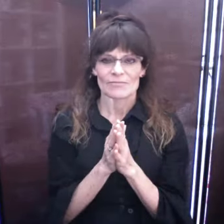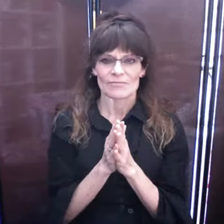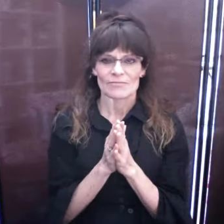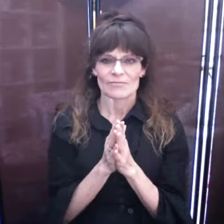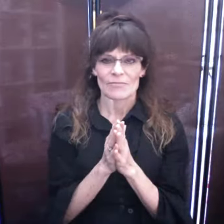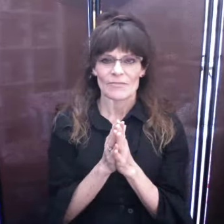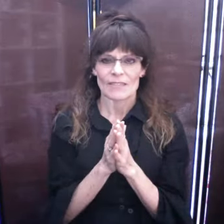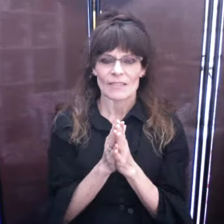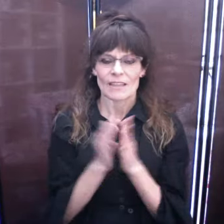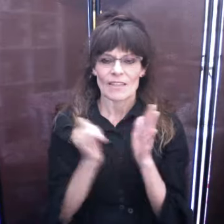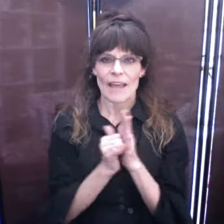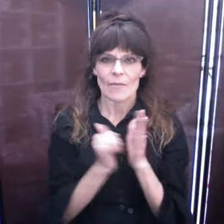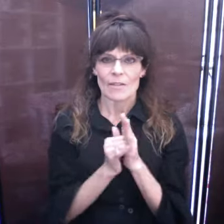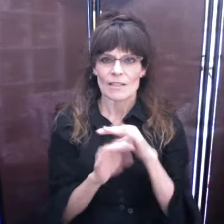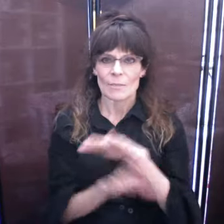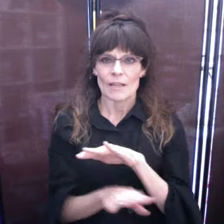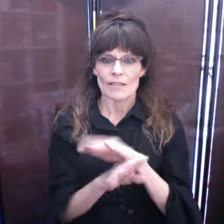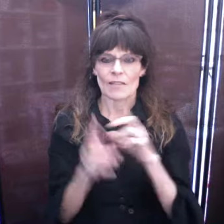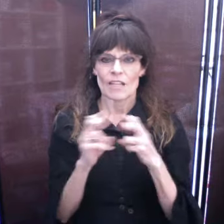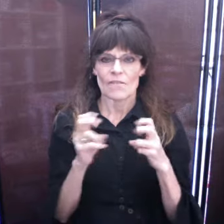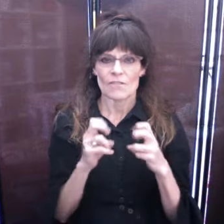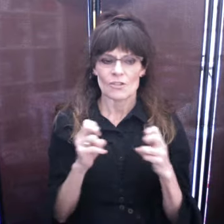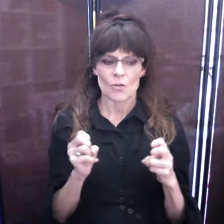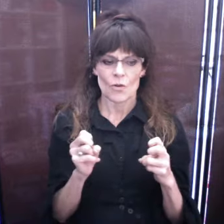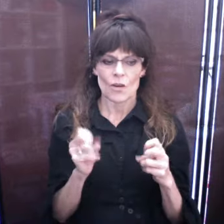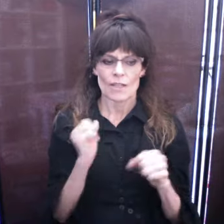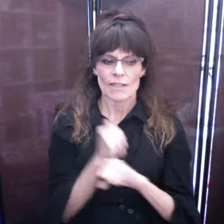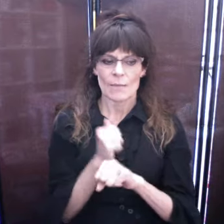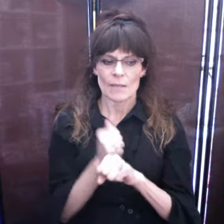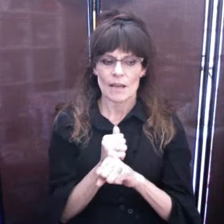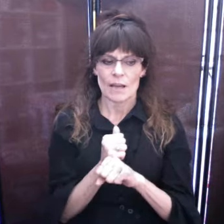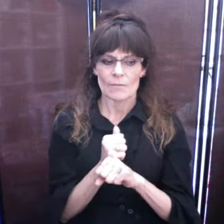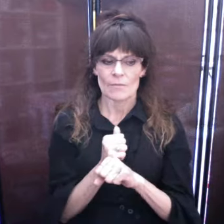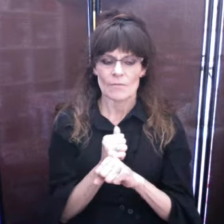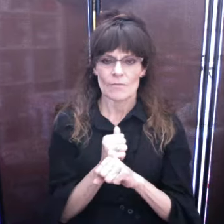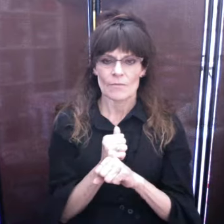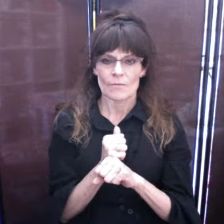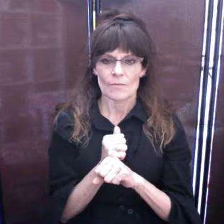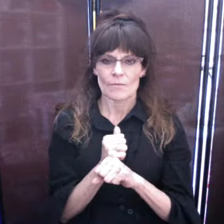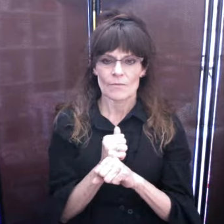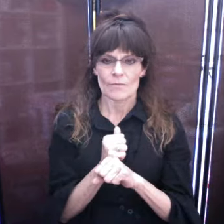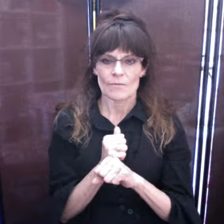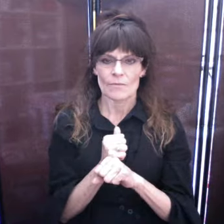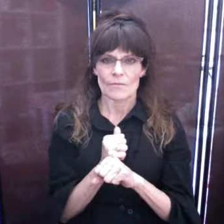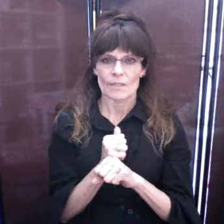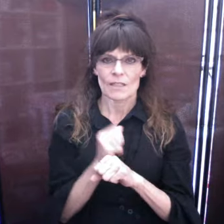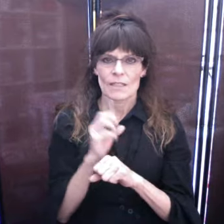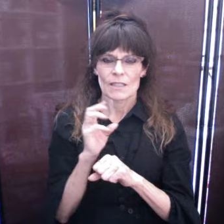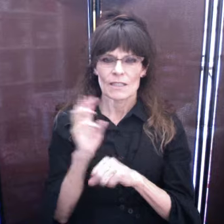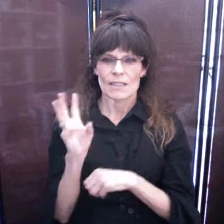that was the basis of an inventory and set me up for a lengthy, I would say there were 68 major pieces